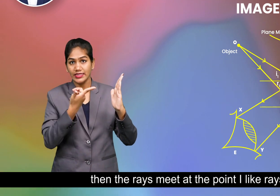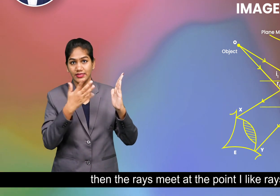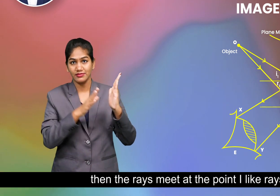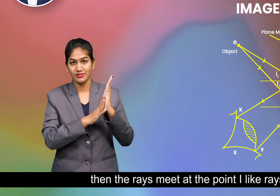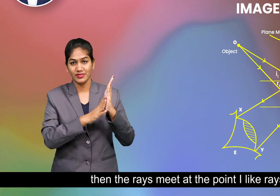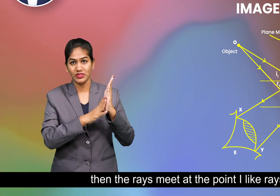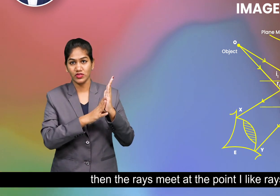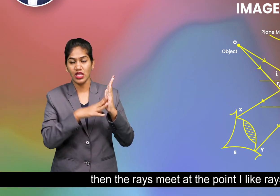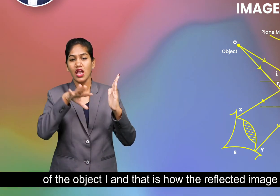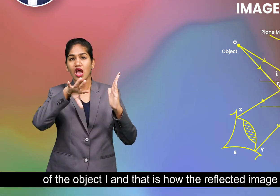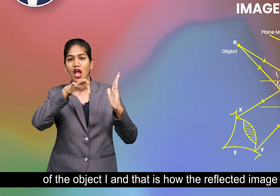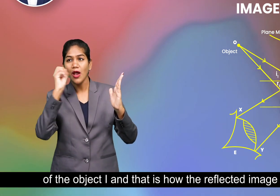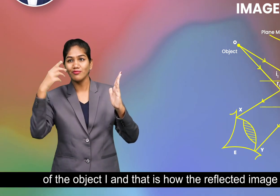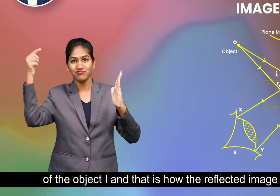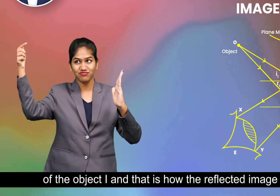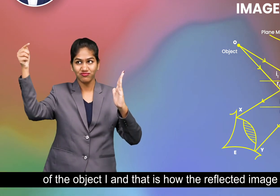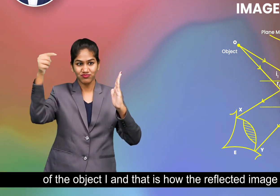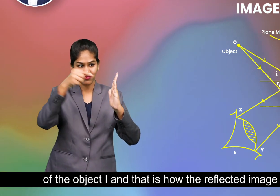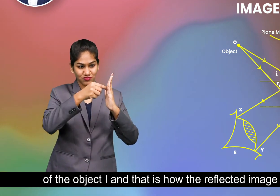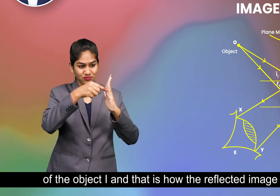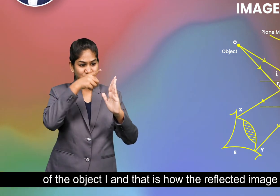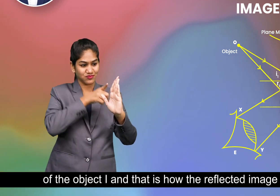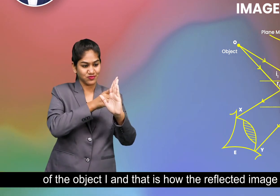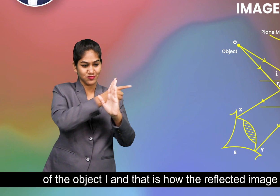like rays coming out of the object I.